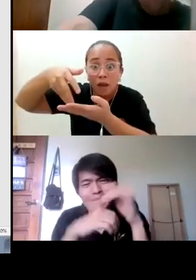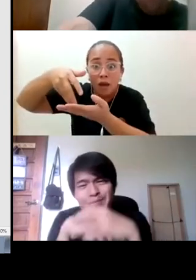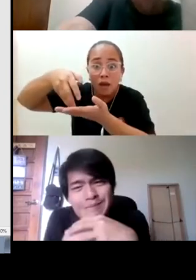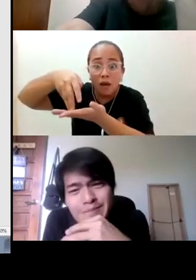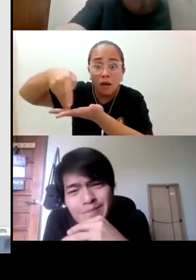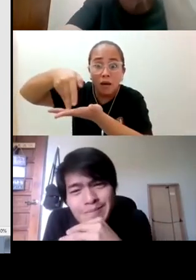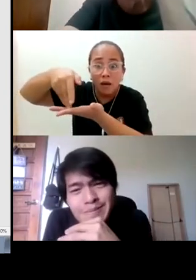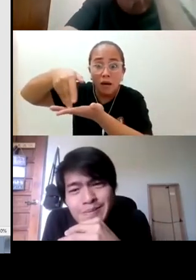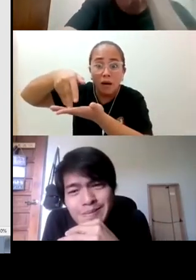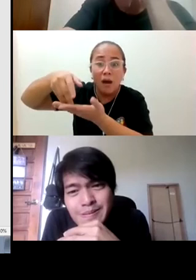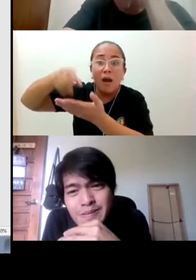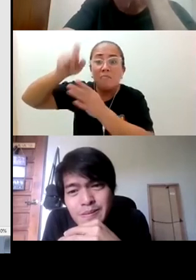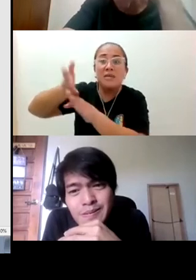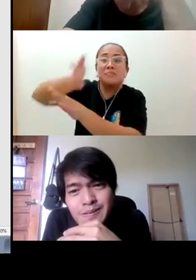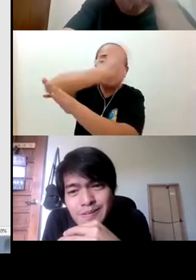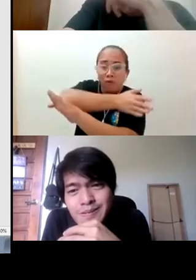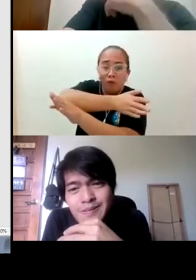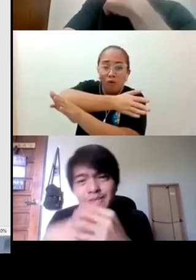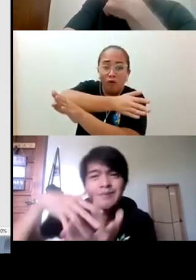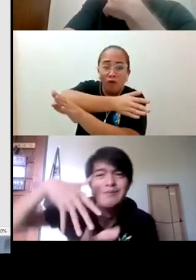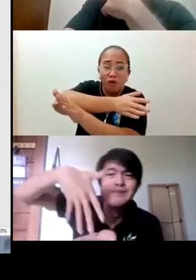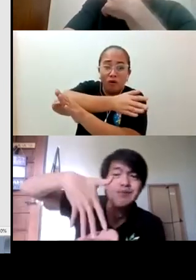go before 2 5s.